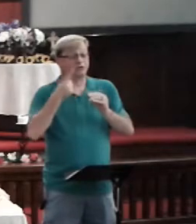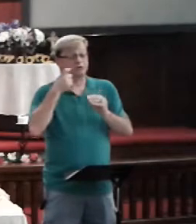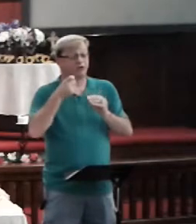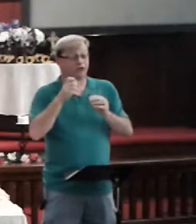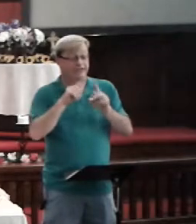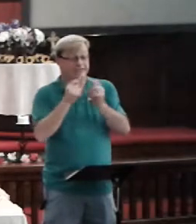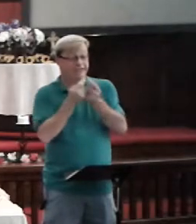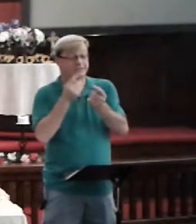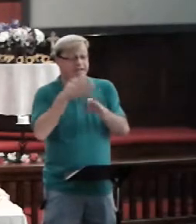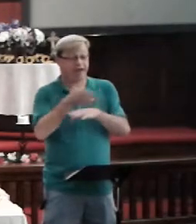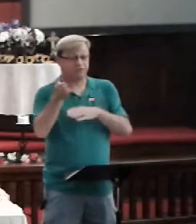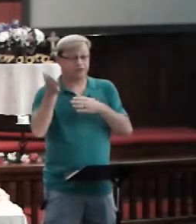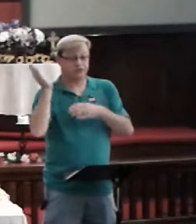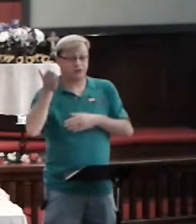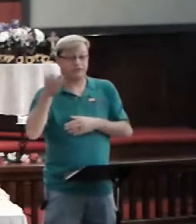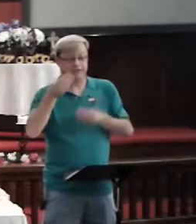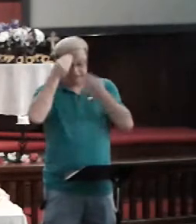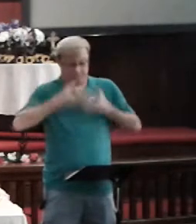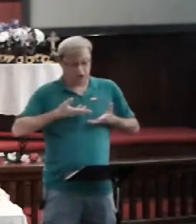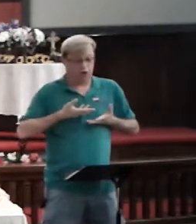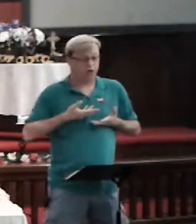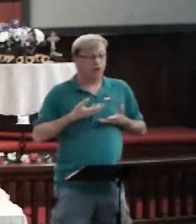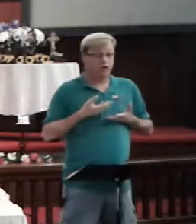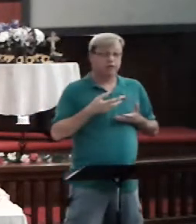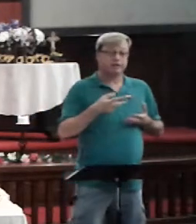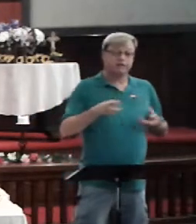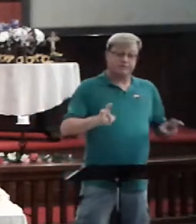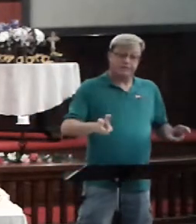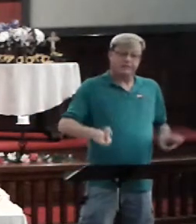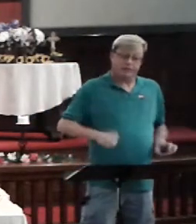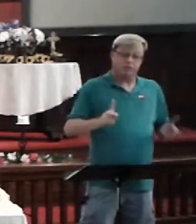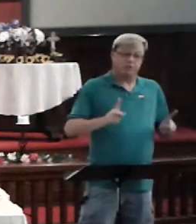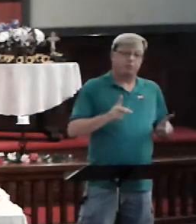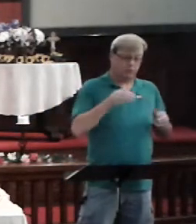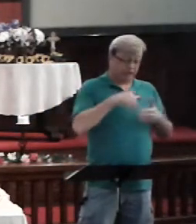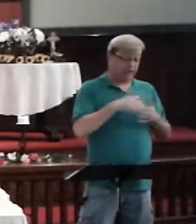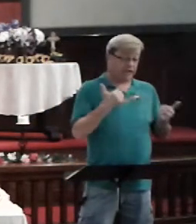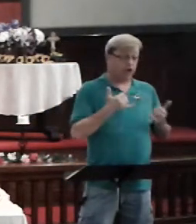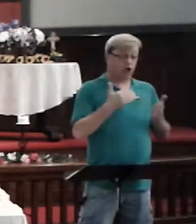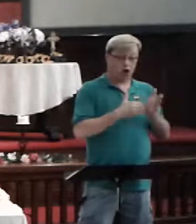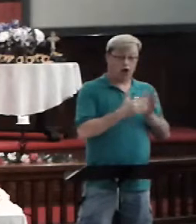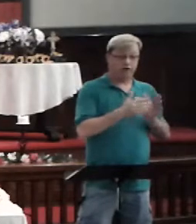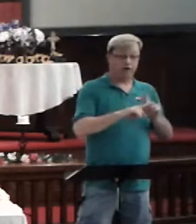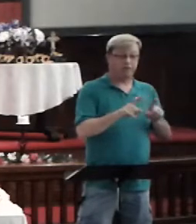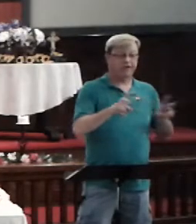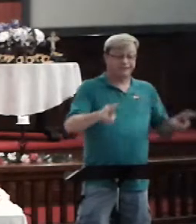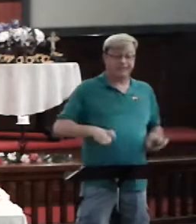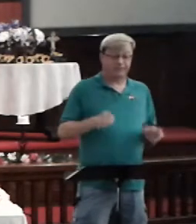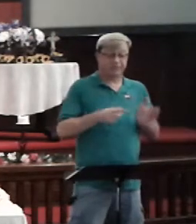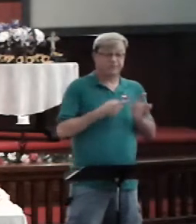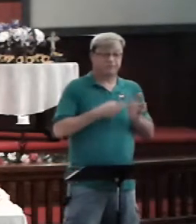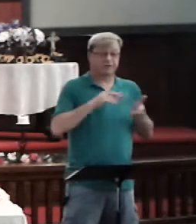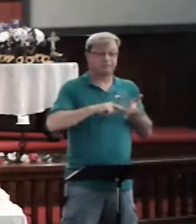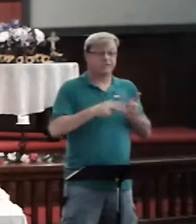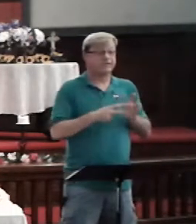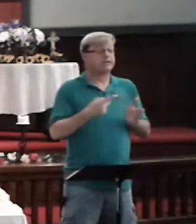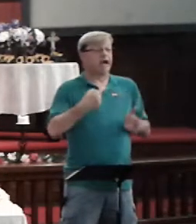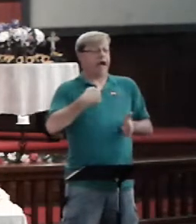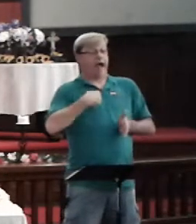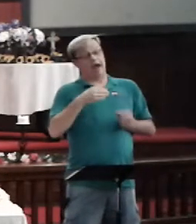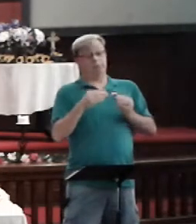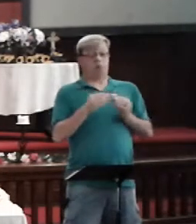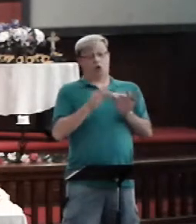that's selfish, but that person is here. These people often hear a lot of times. But selfish sometimes means I'm more important than you